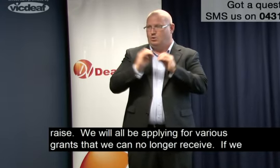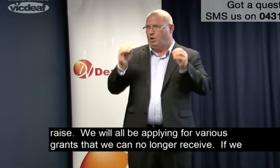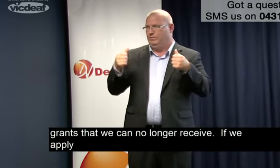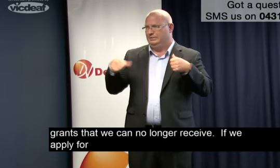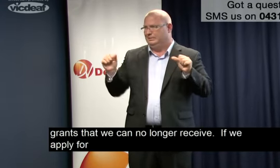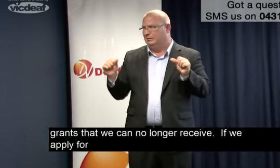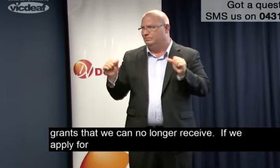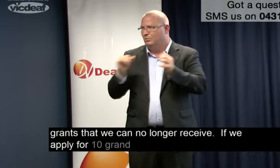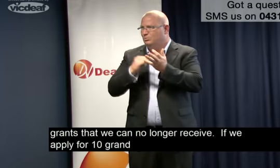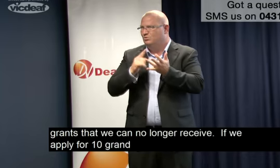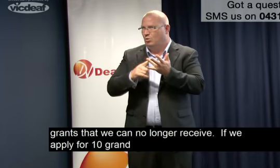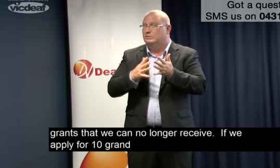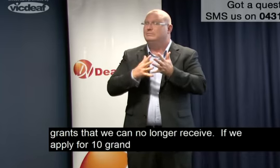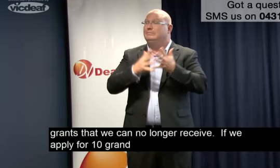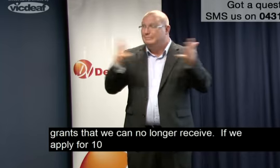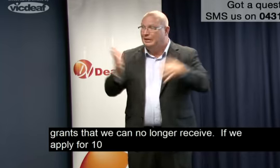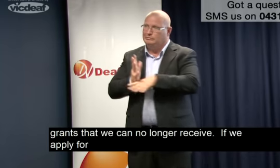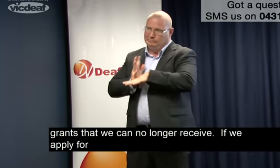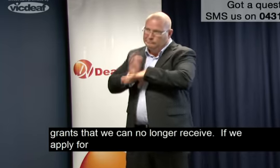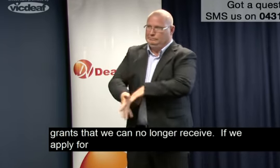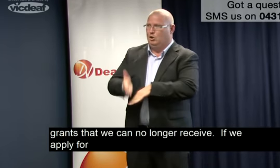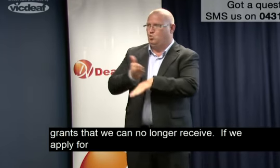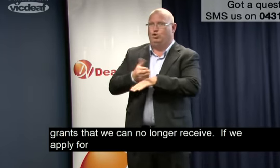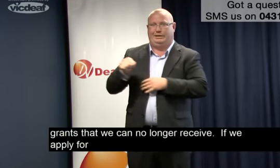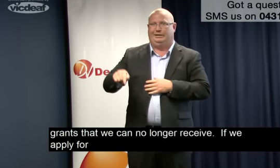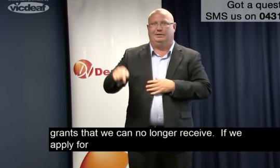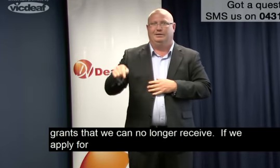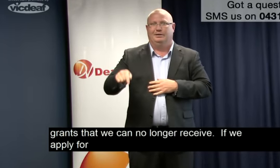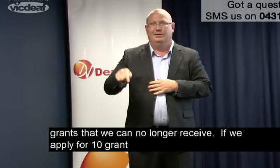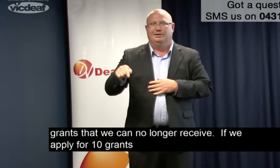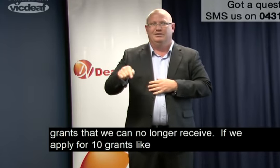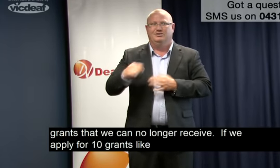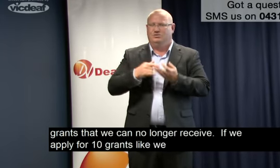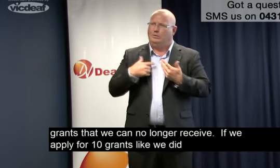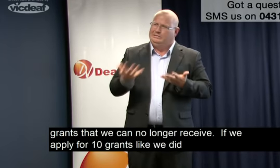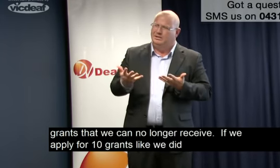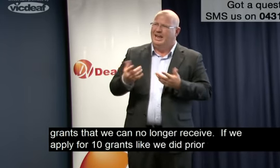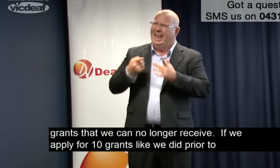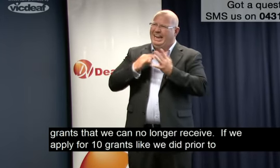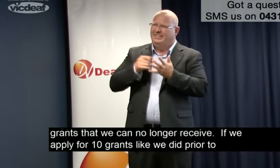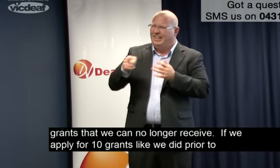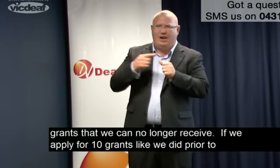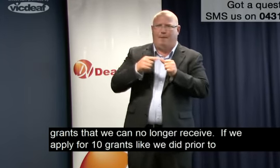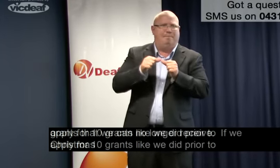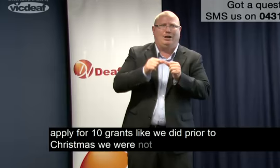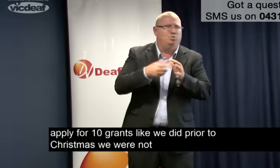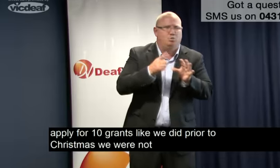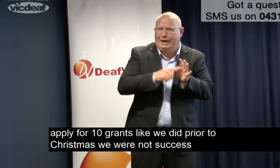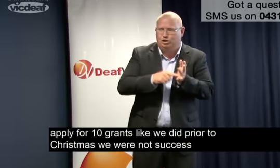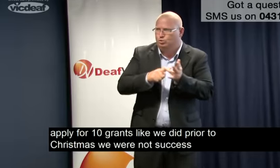we applied for, we've not been successful in any one of those applications. So much more work has to be done here. You